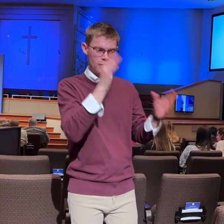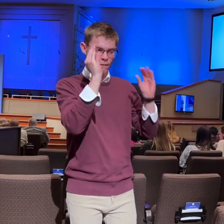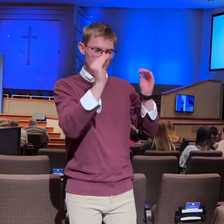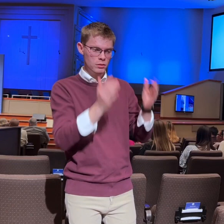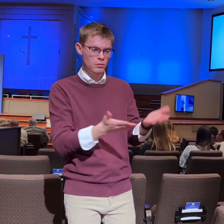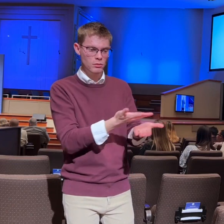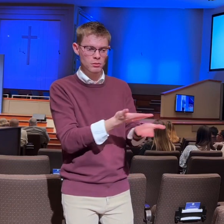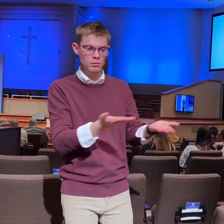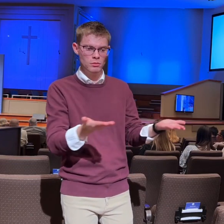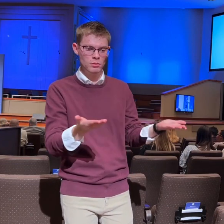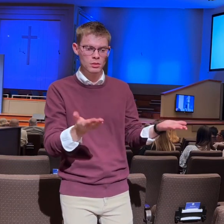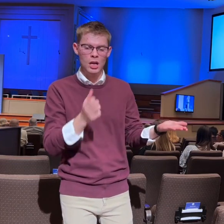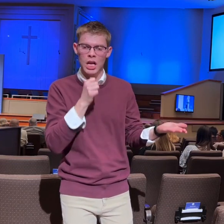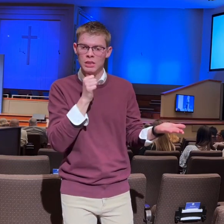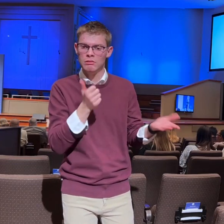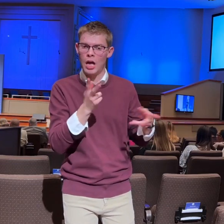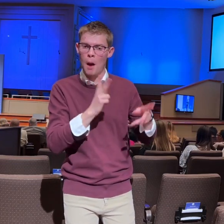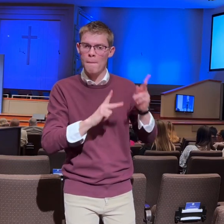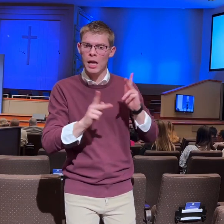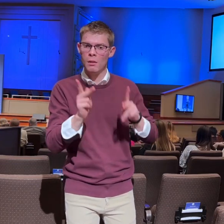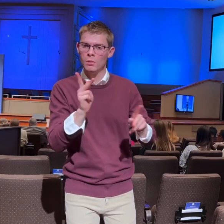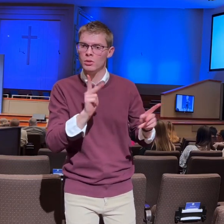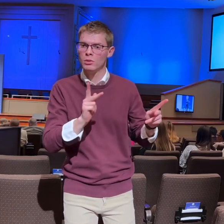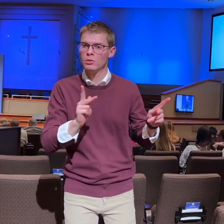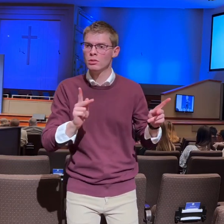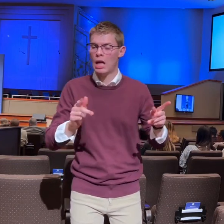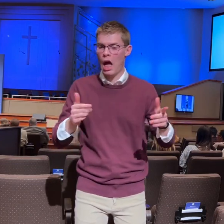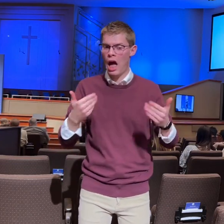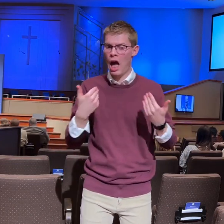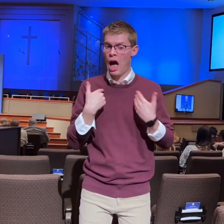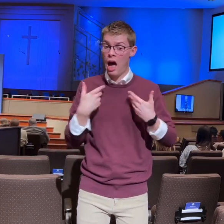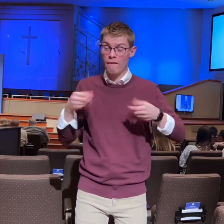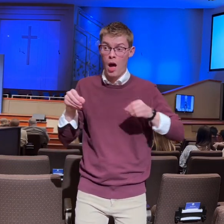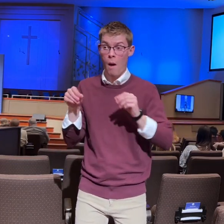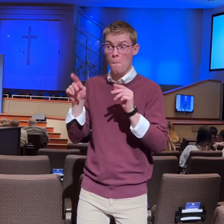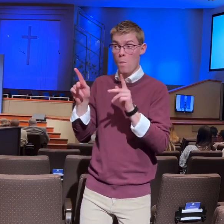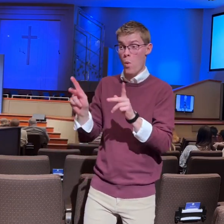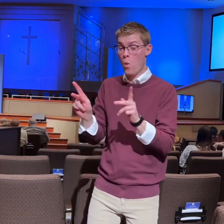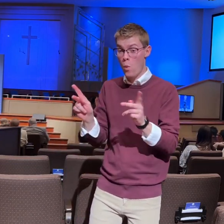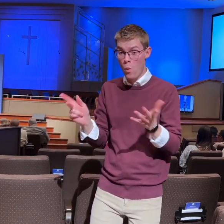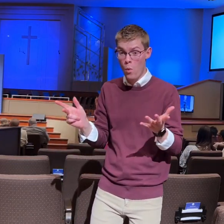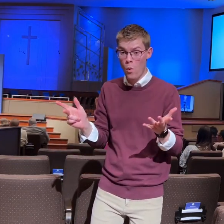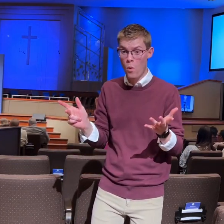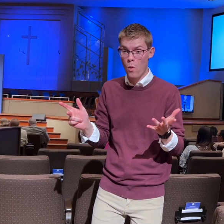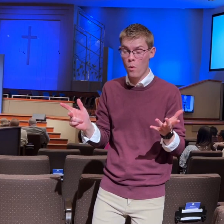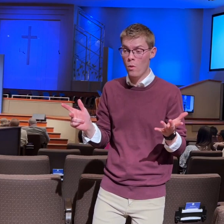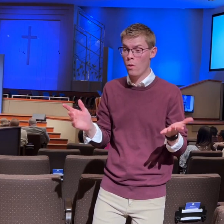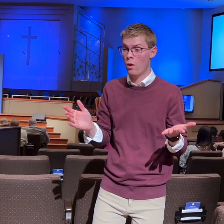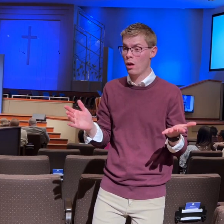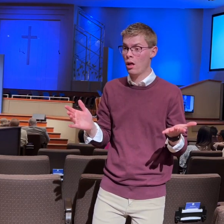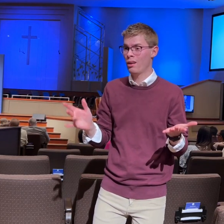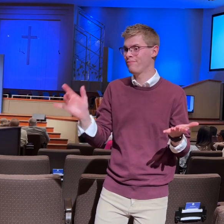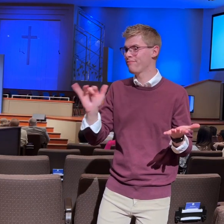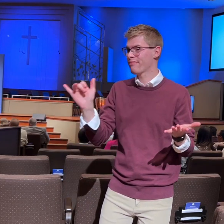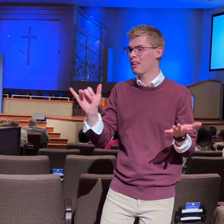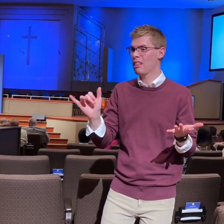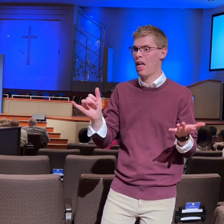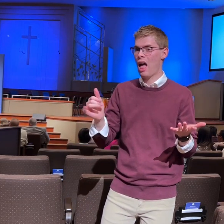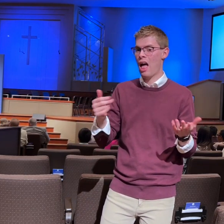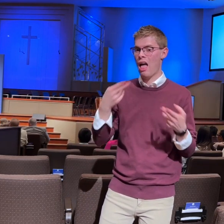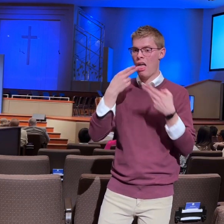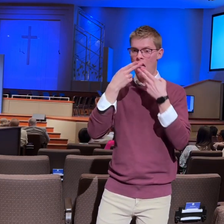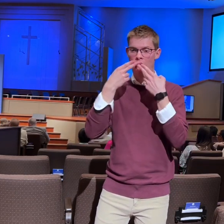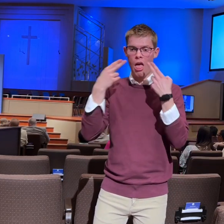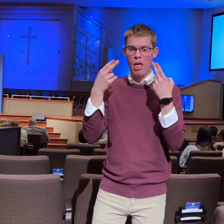people that have never had the opportunity. And you can study. Whether it's Karl Marx or Adolf Hitler,